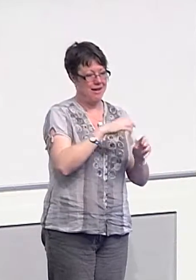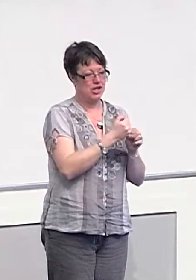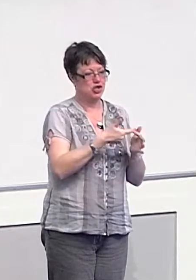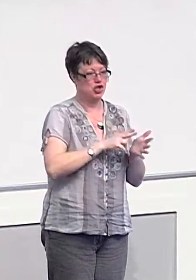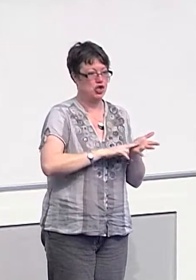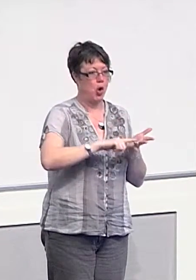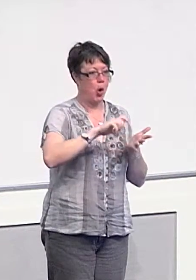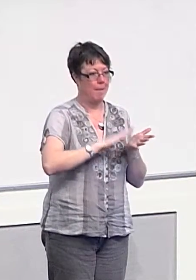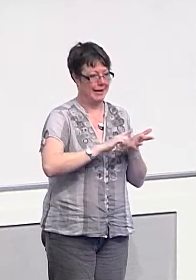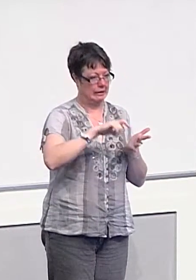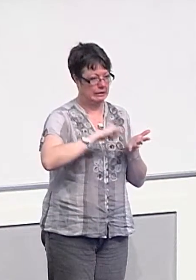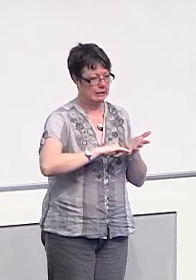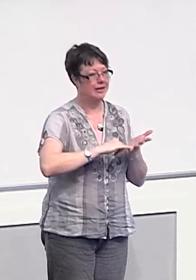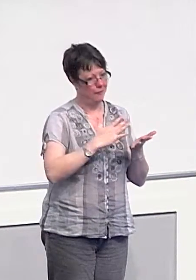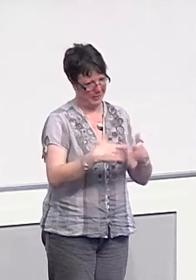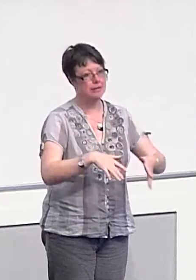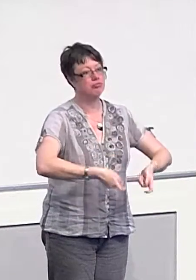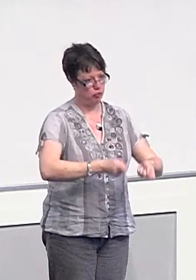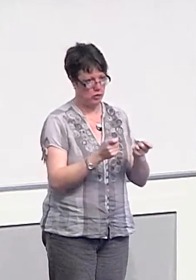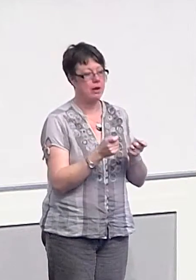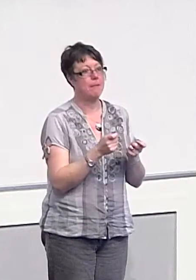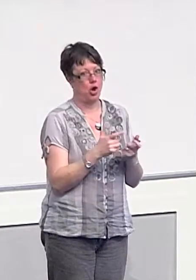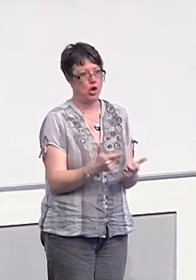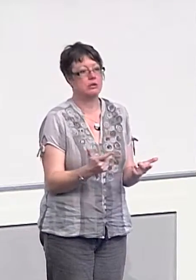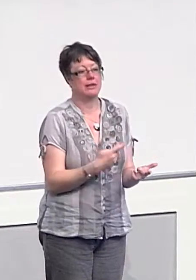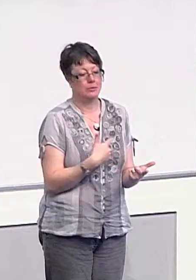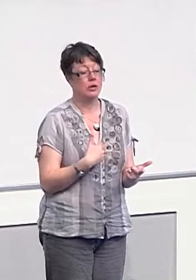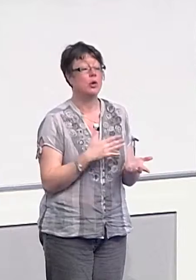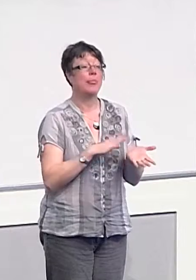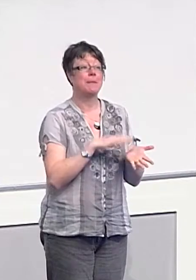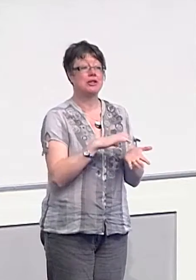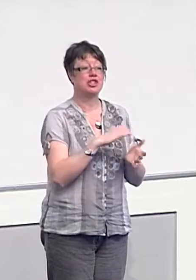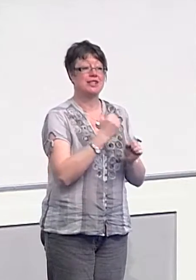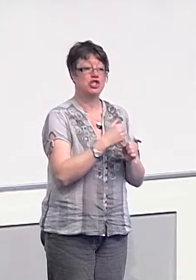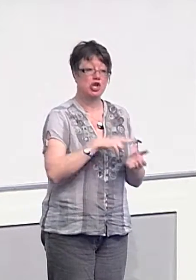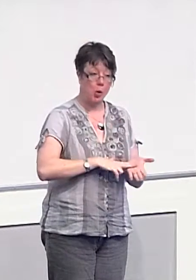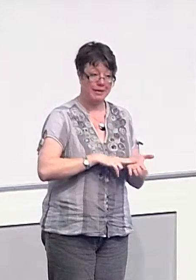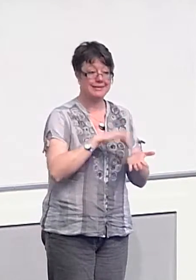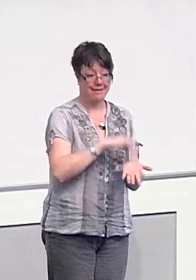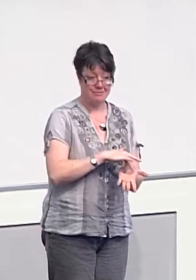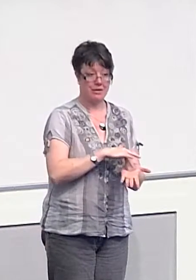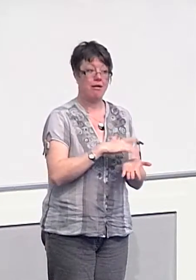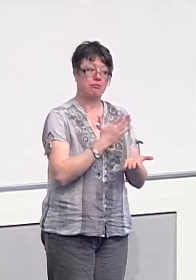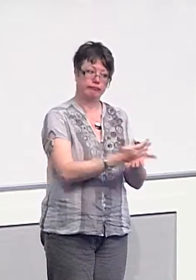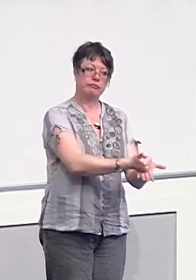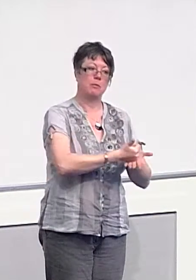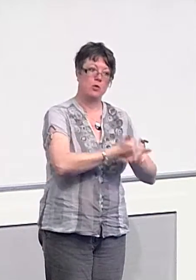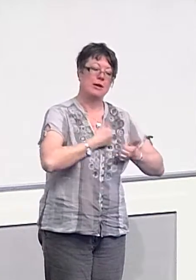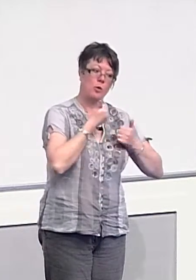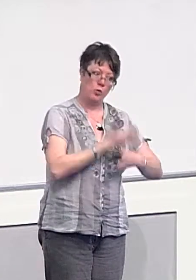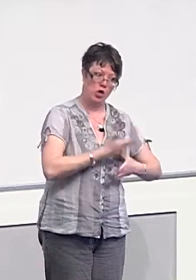this morning as well. And the Manchester Genomics Centre is able to not only support the work that we do,